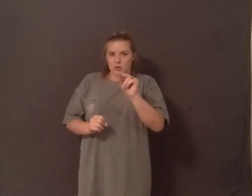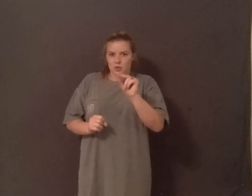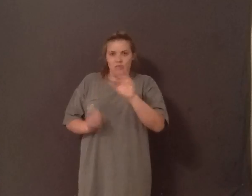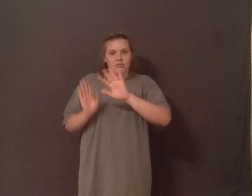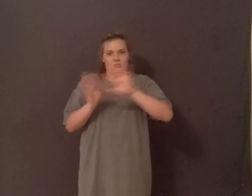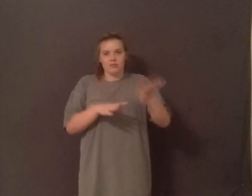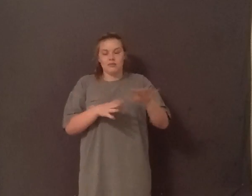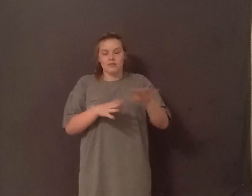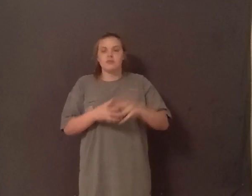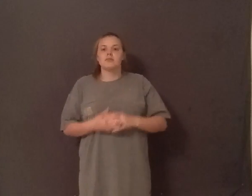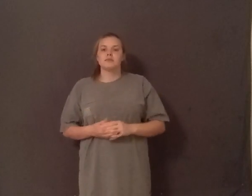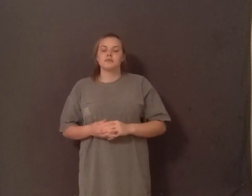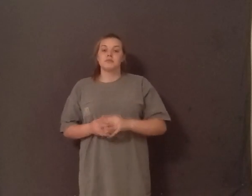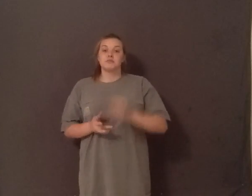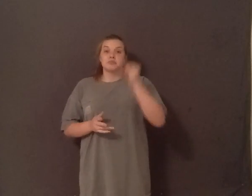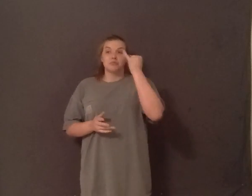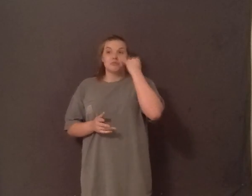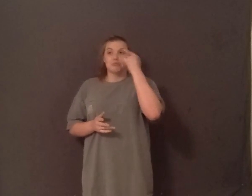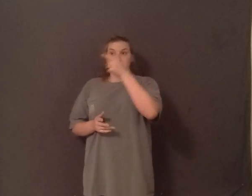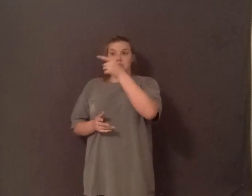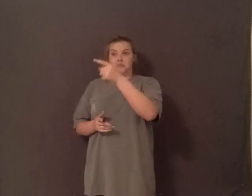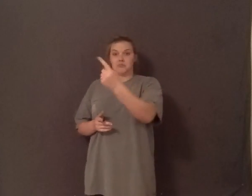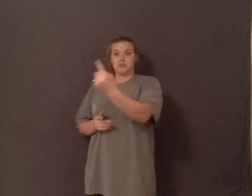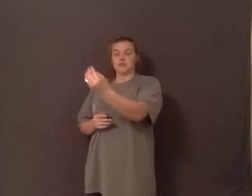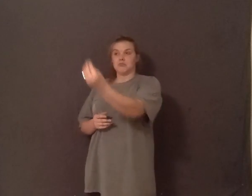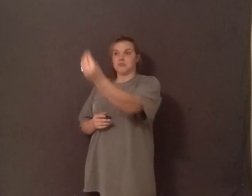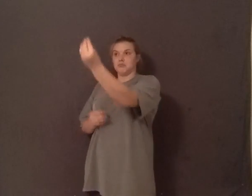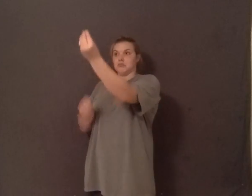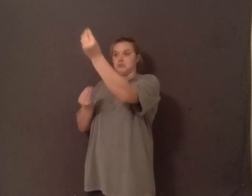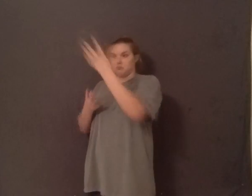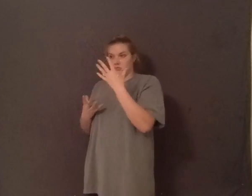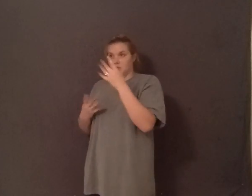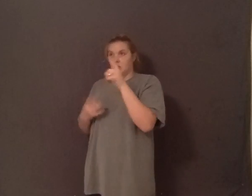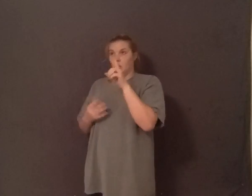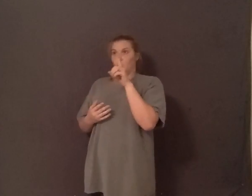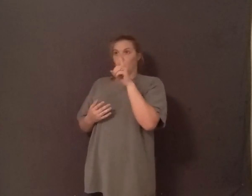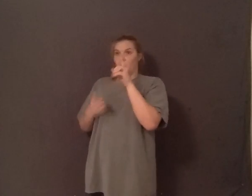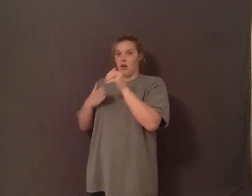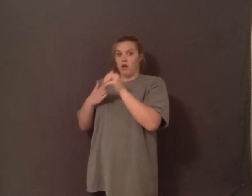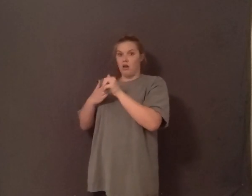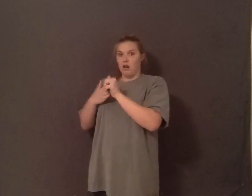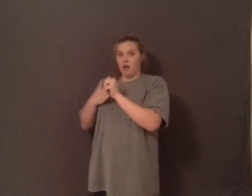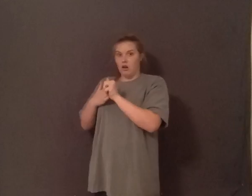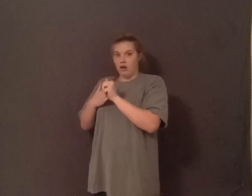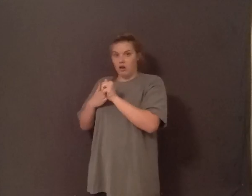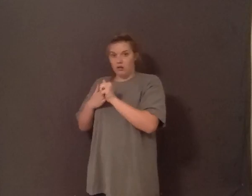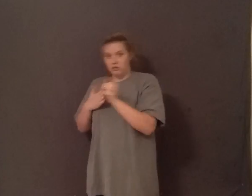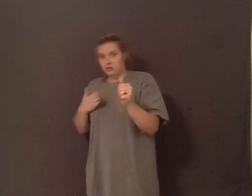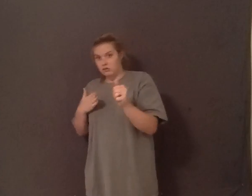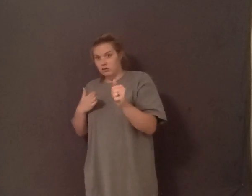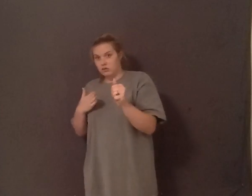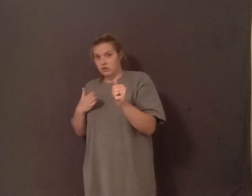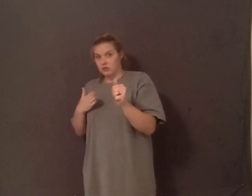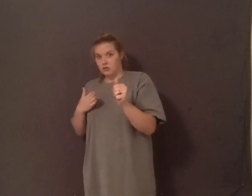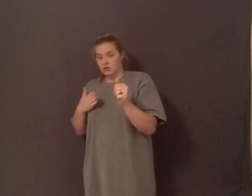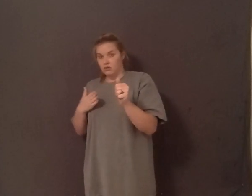If somebody tells you, I'm going to give you $100 tomorrow, but I'm not going to tell you if it's all $20 bills or $1